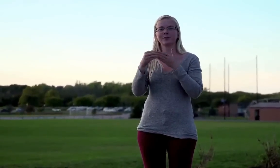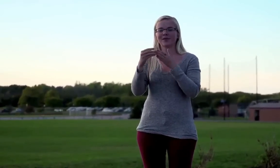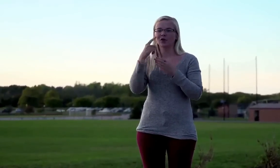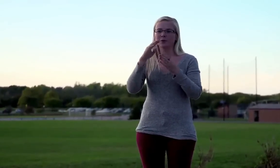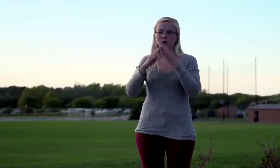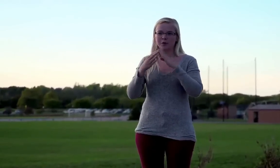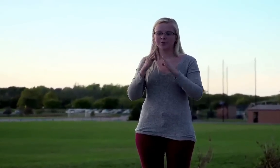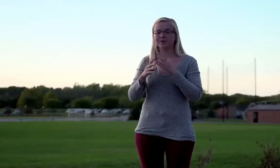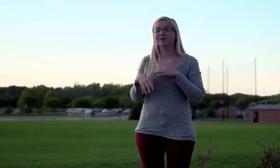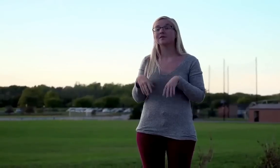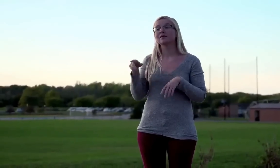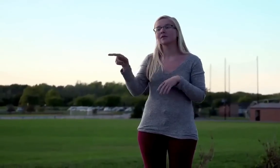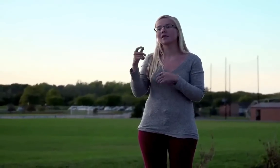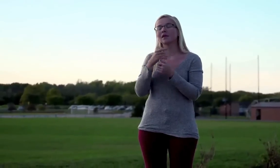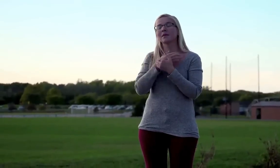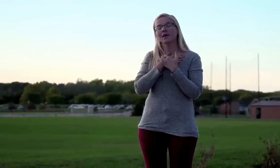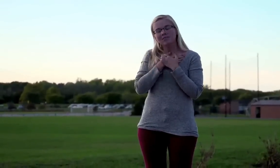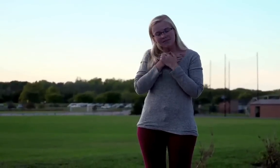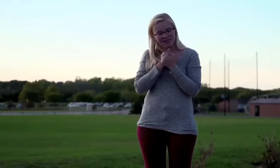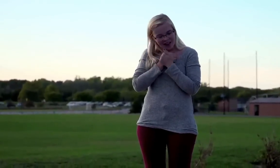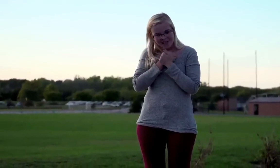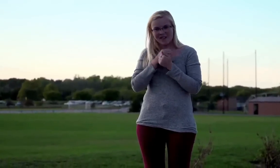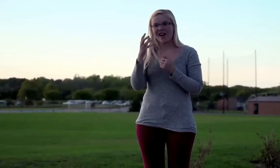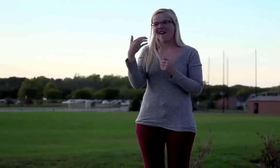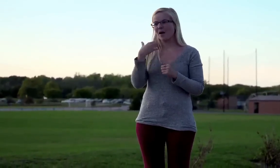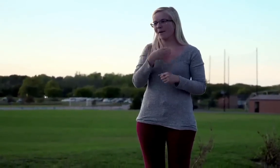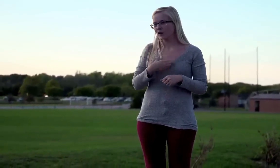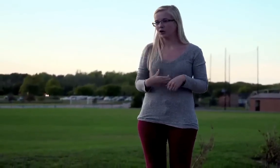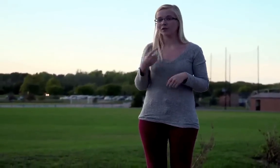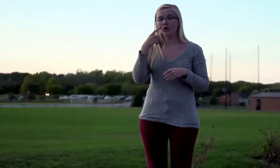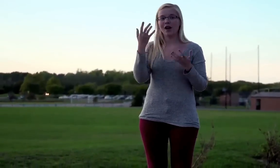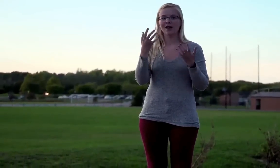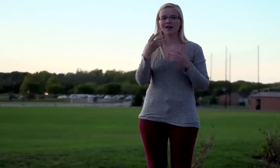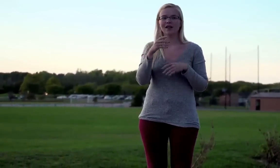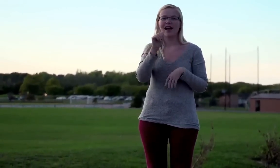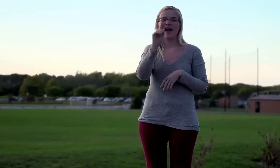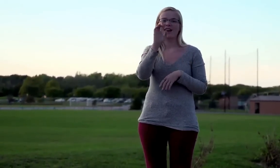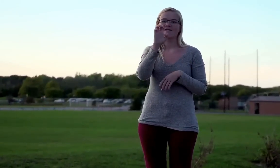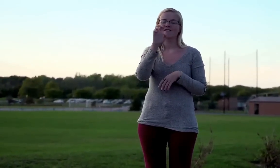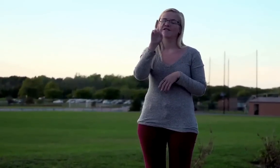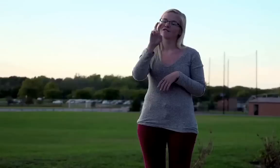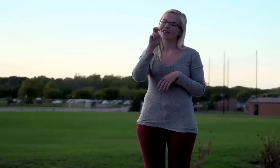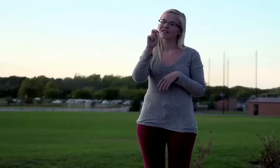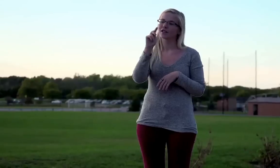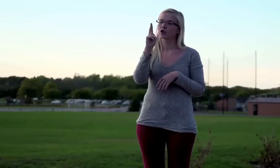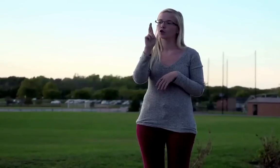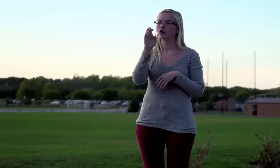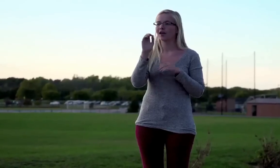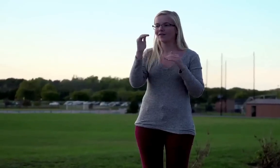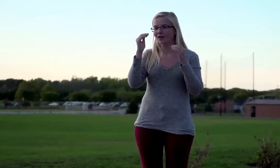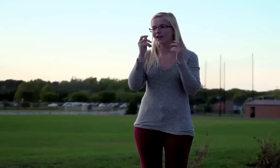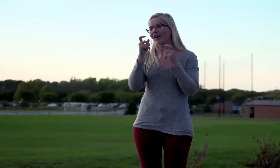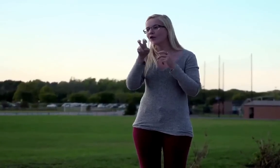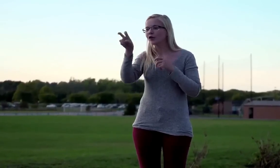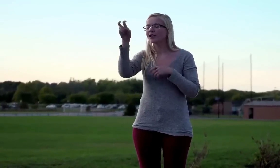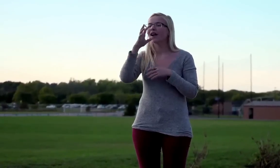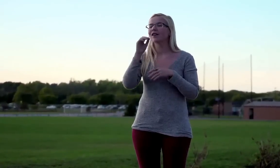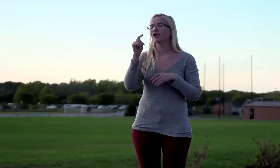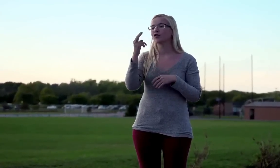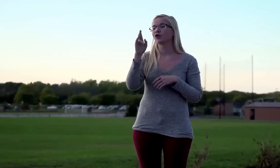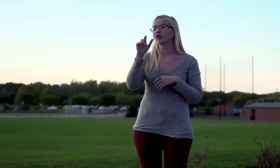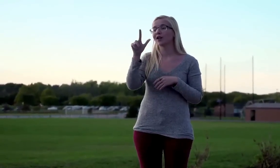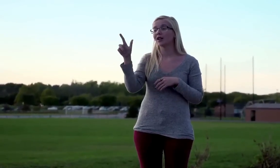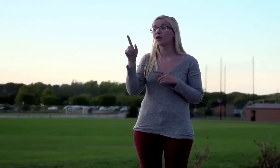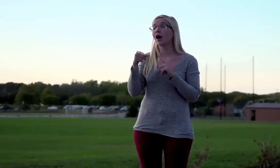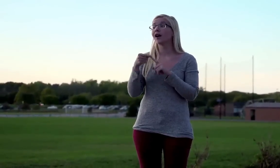person. He gave so much to this community. Ben had such a passion for adventure. He loved to